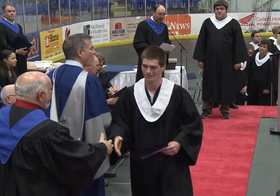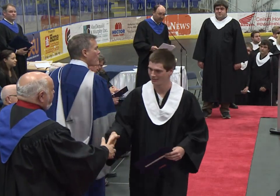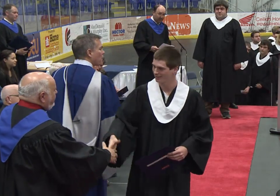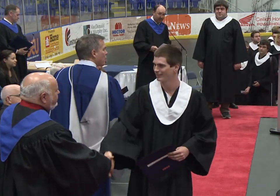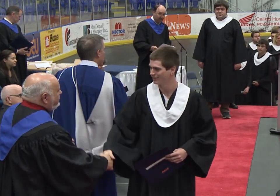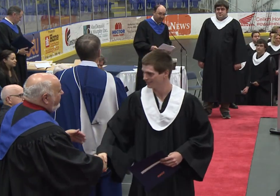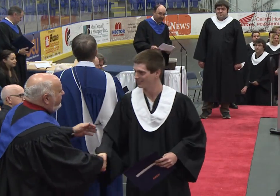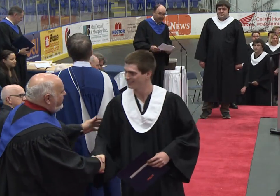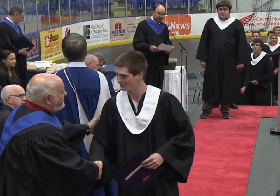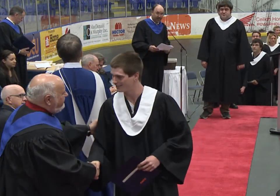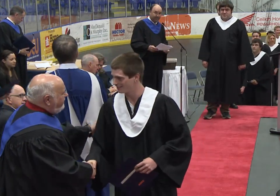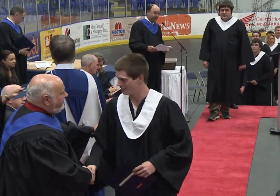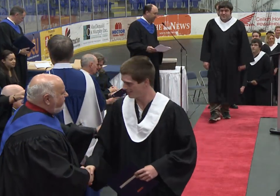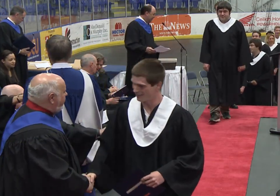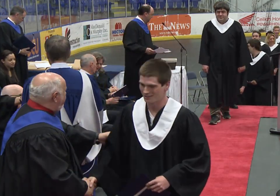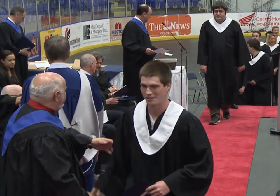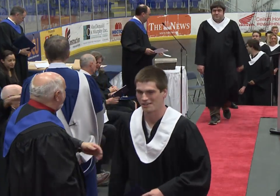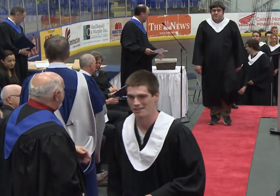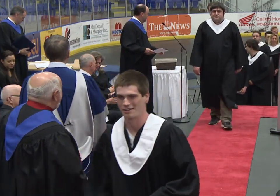With honors, Andrew McCara.